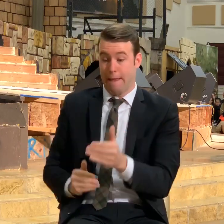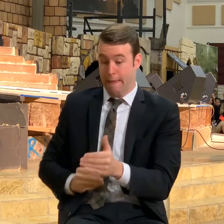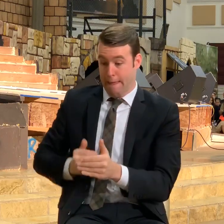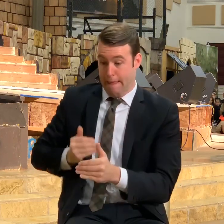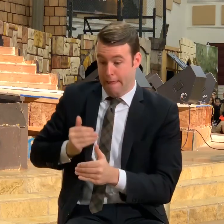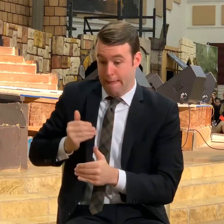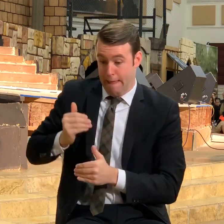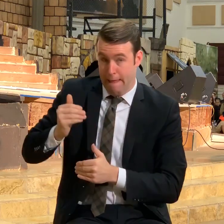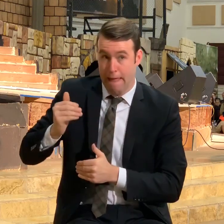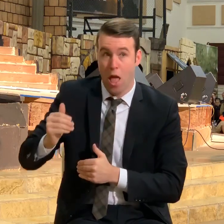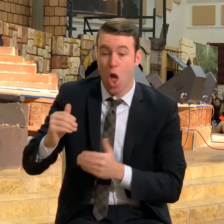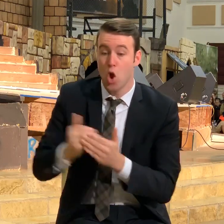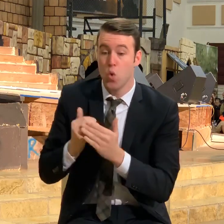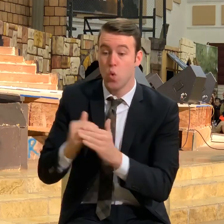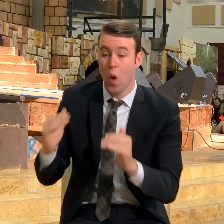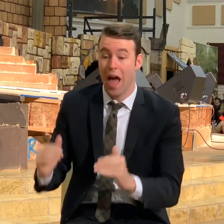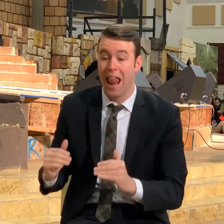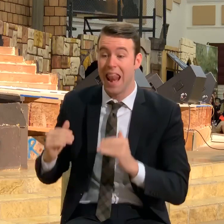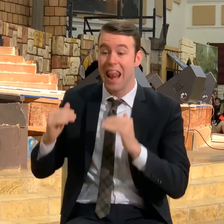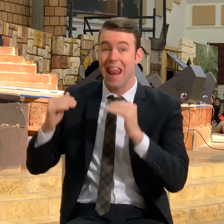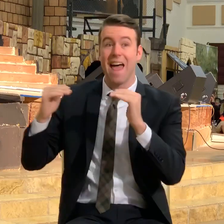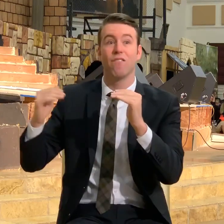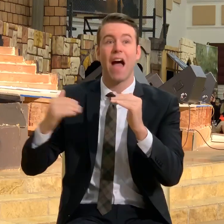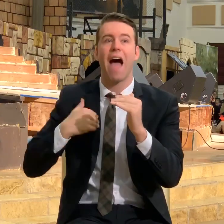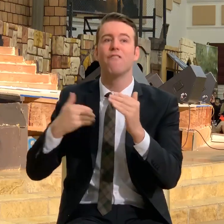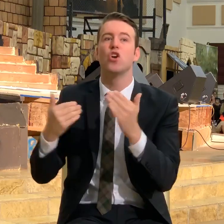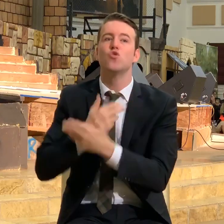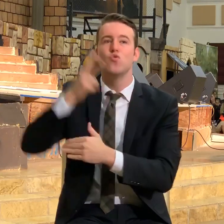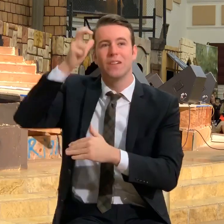said, forever new level, there's a new.